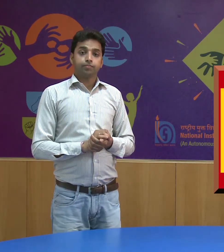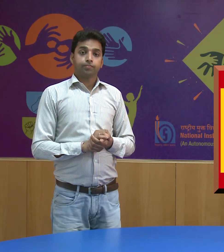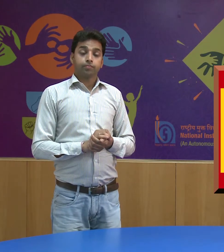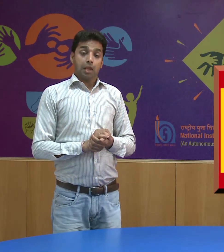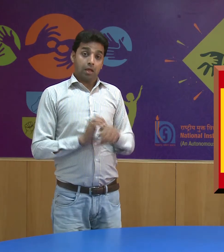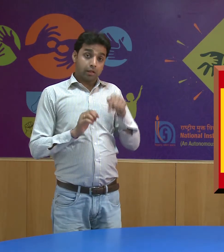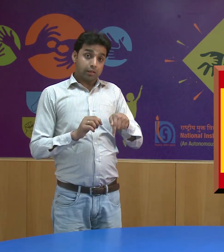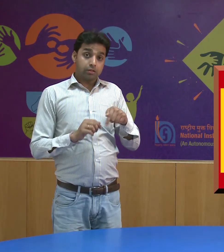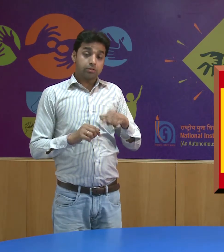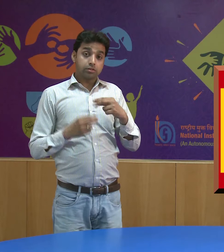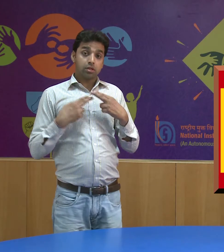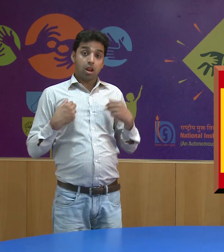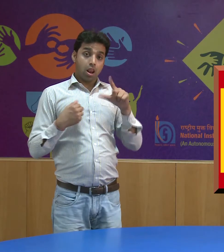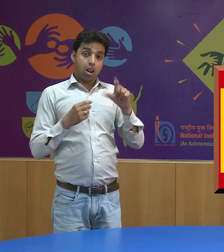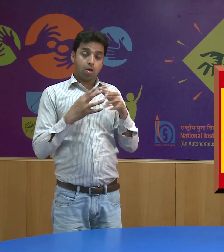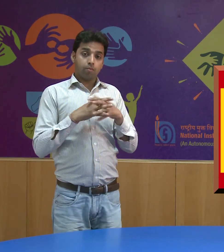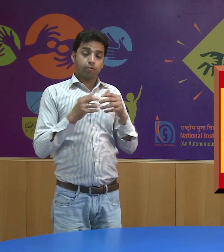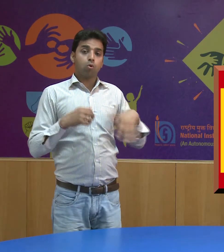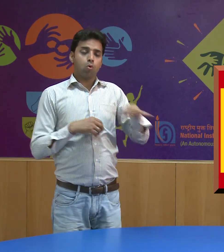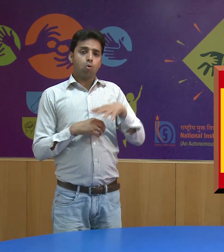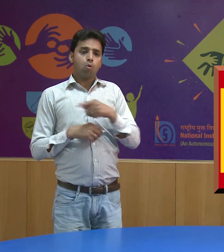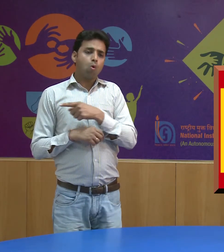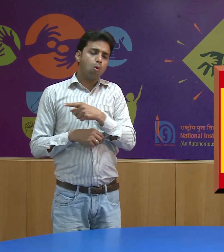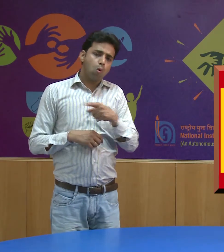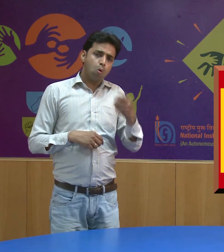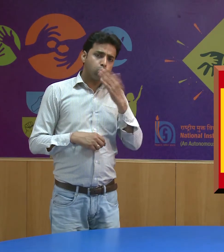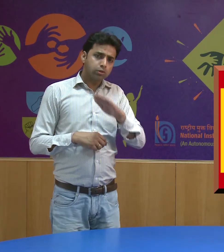This law gives all the children between 6